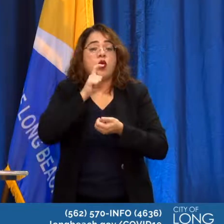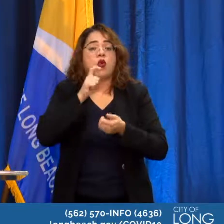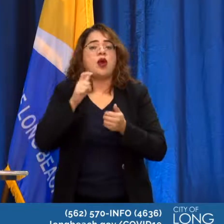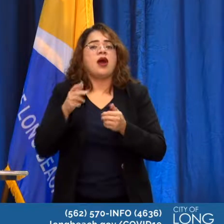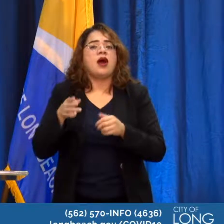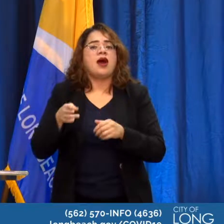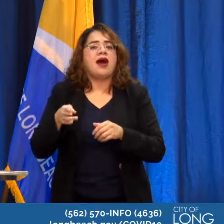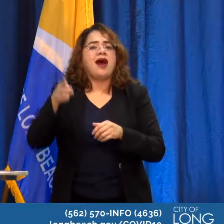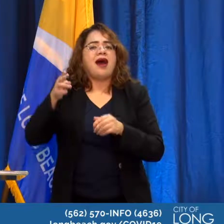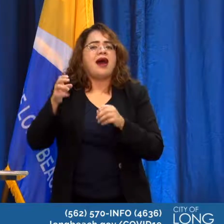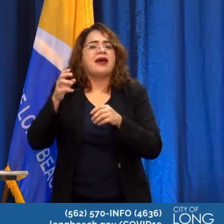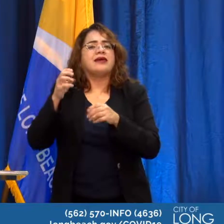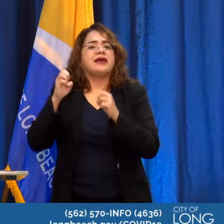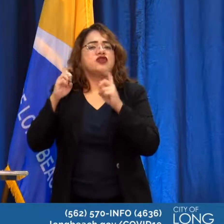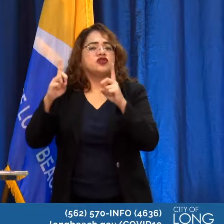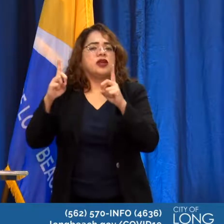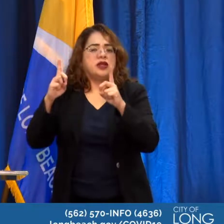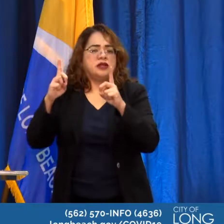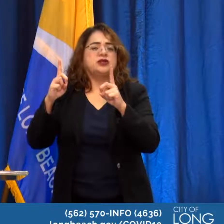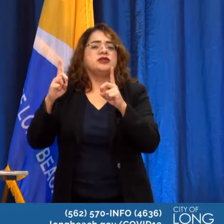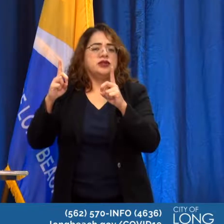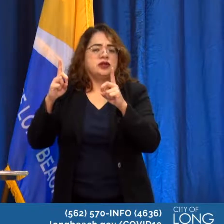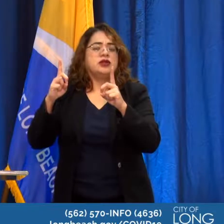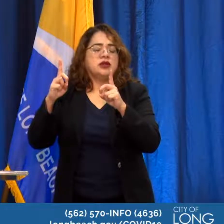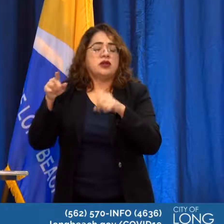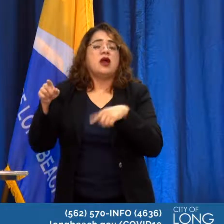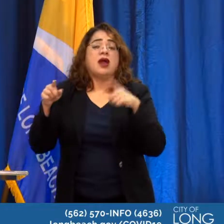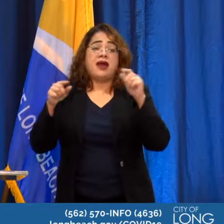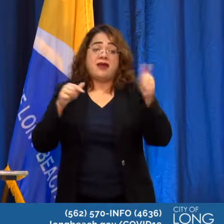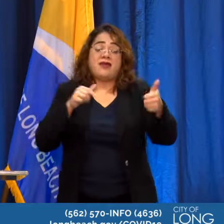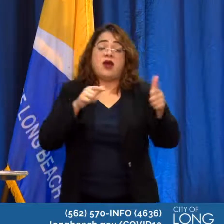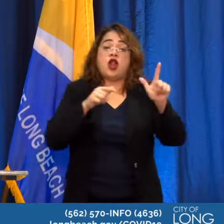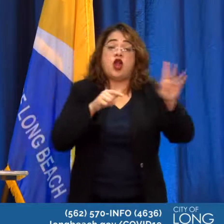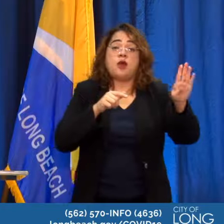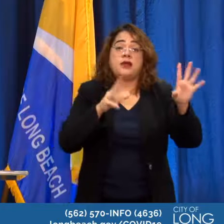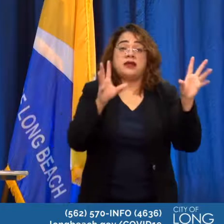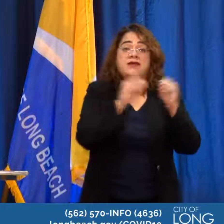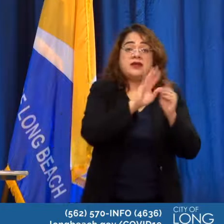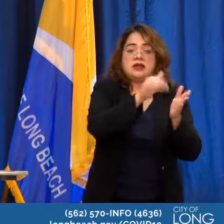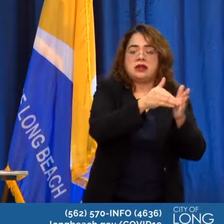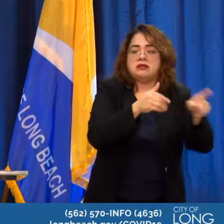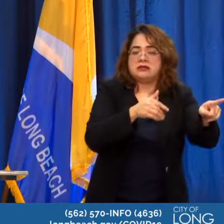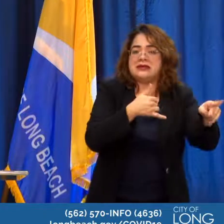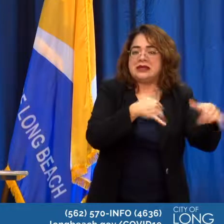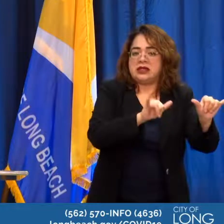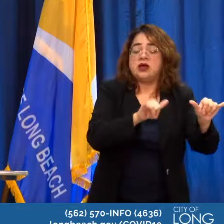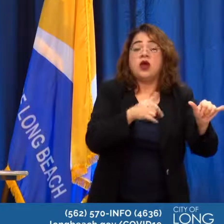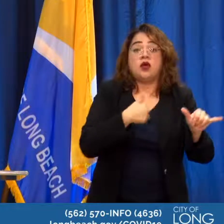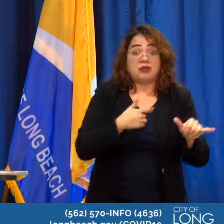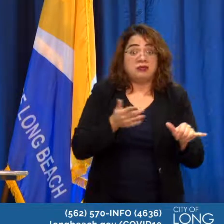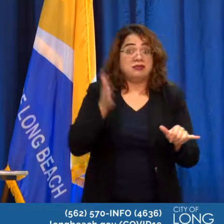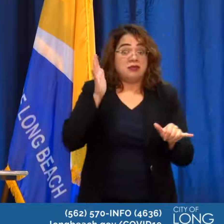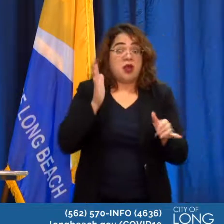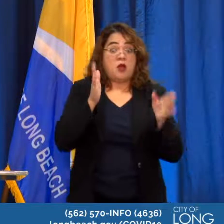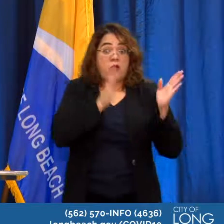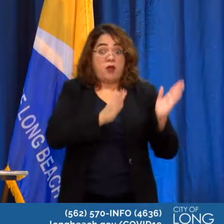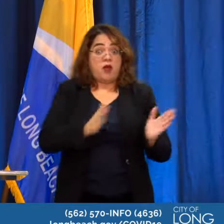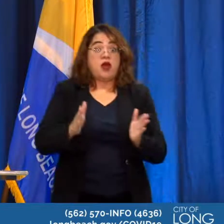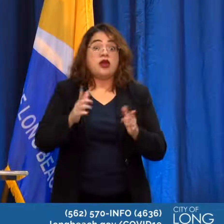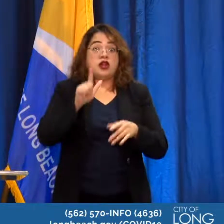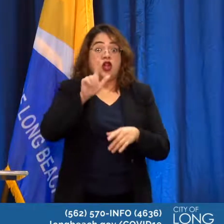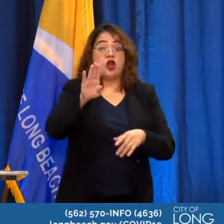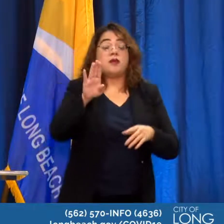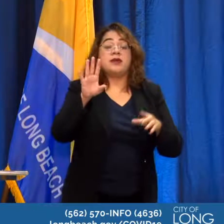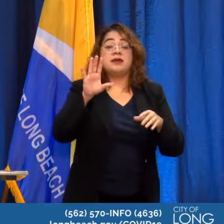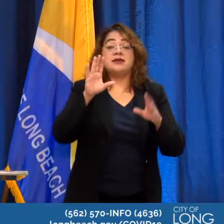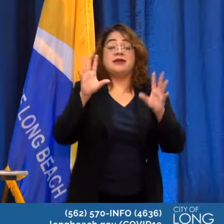also have the ability to set up at the convention center. And so we originally we were prepared to set up at the convention